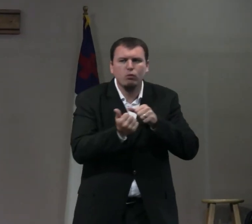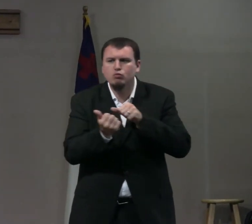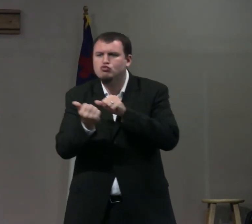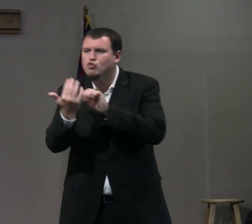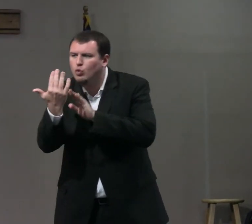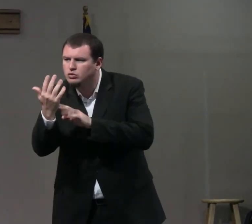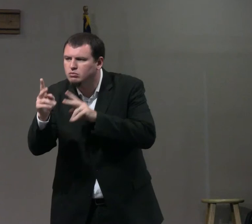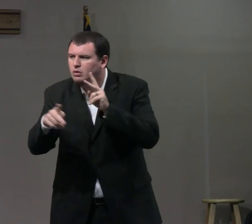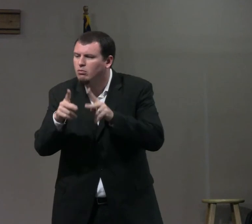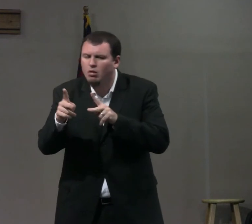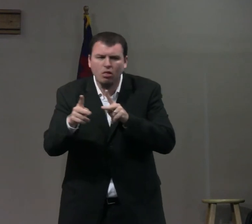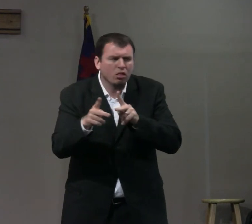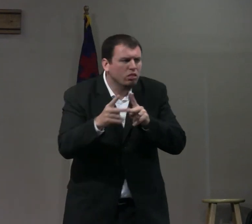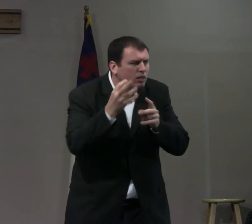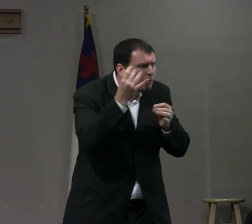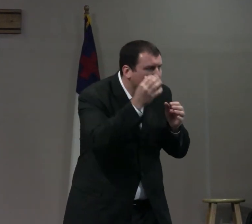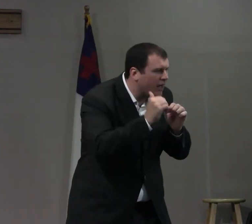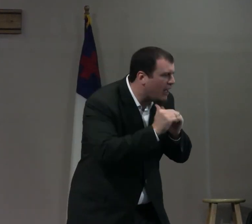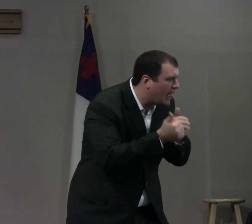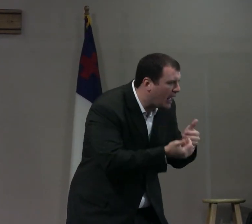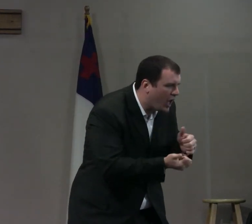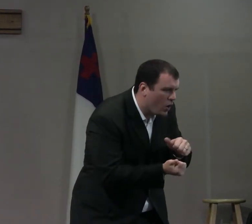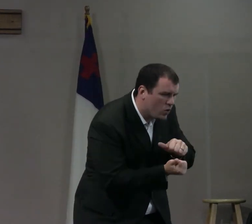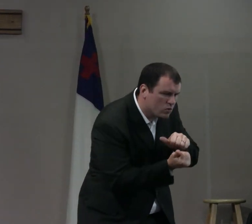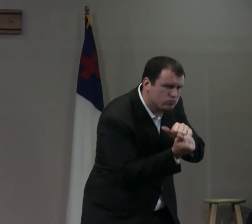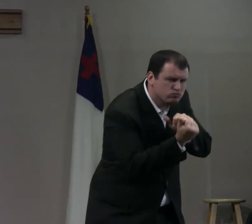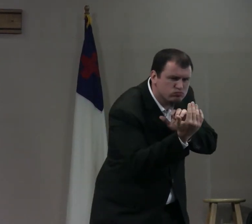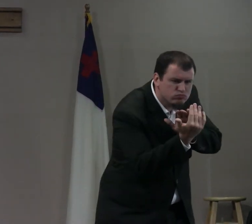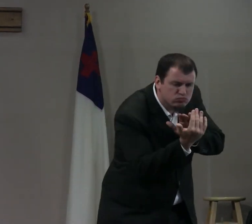You think about how you approach people